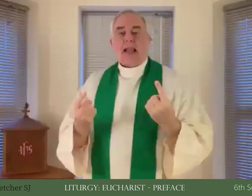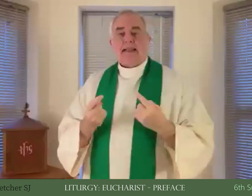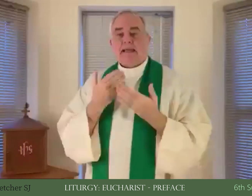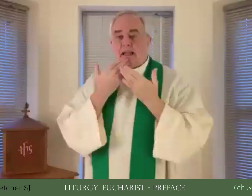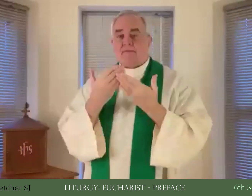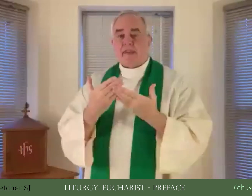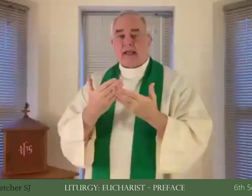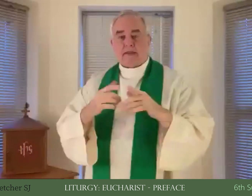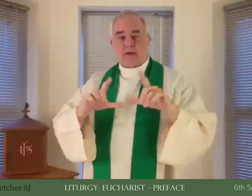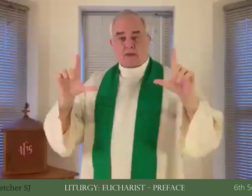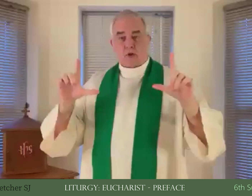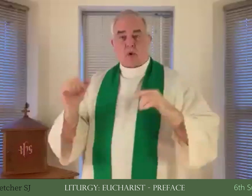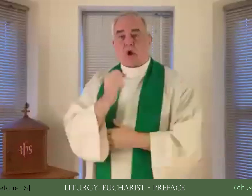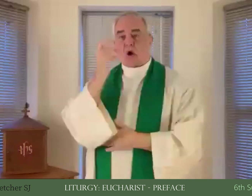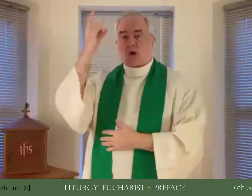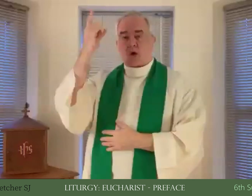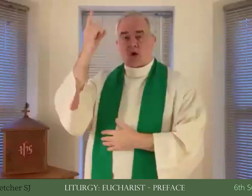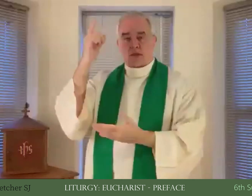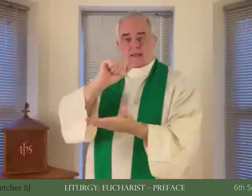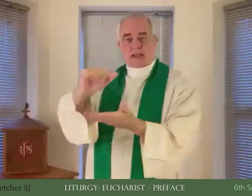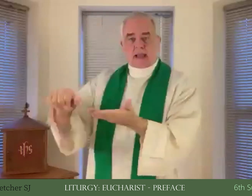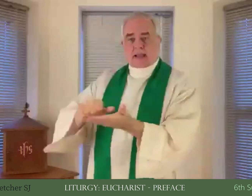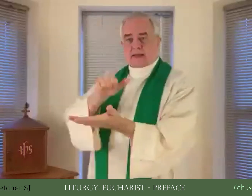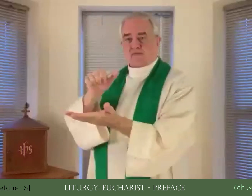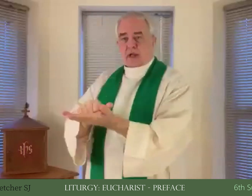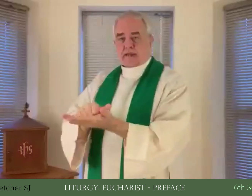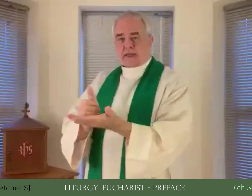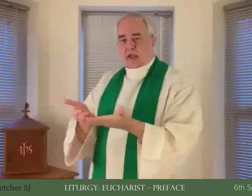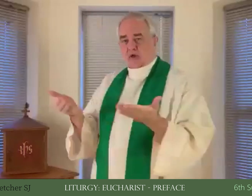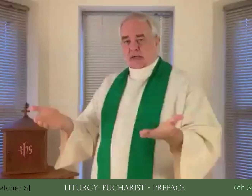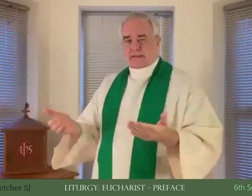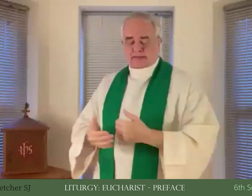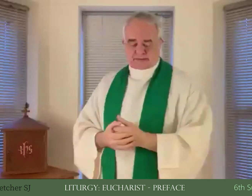Let us give thanks to the Lord our God, it is right and just.